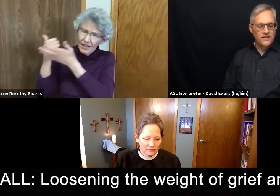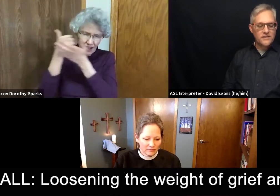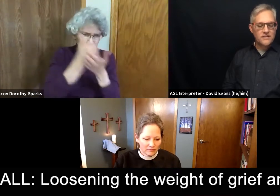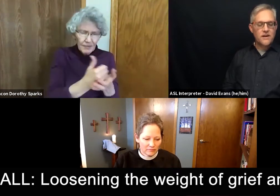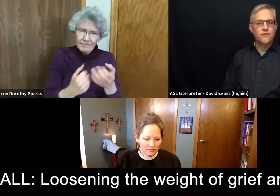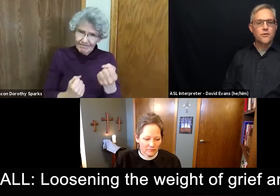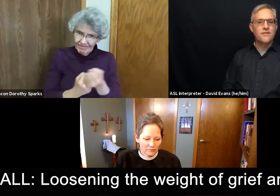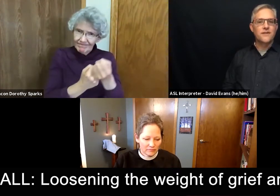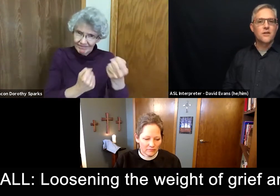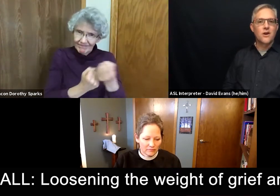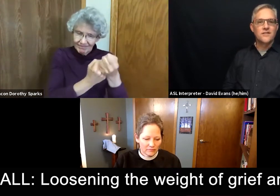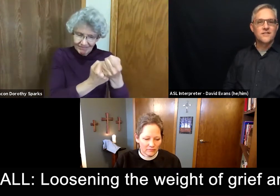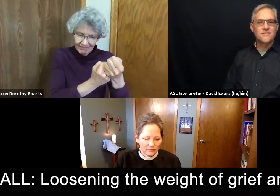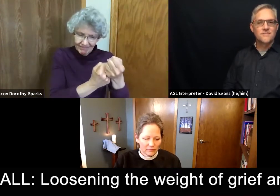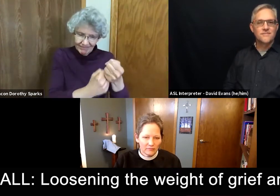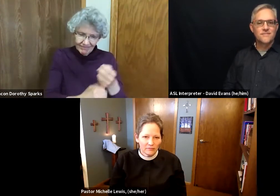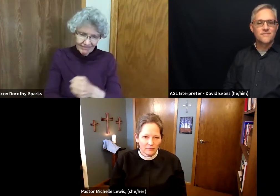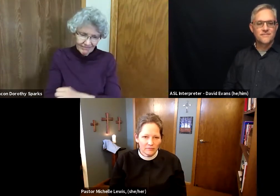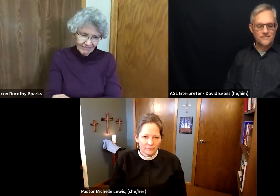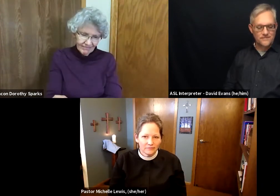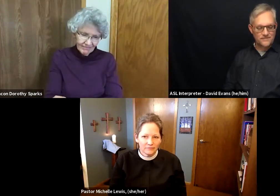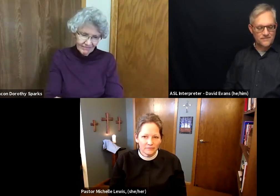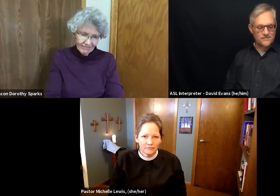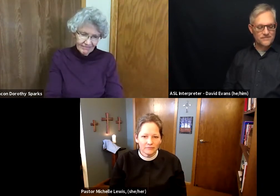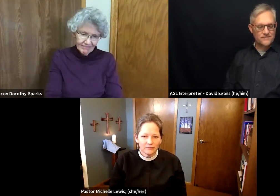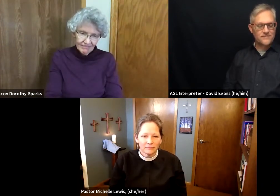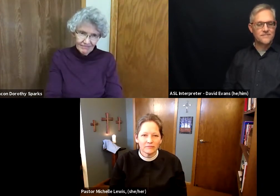Loosening the weight of grief and loss.